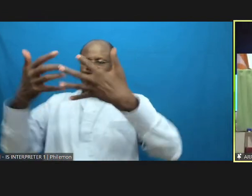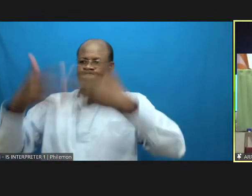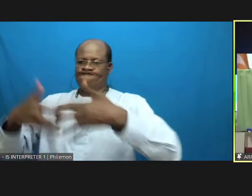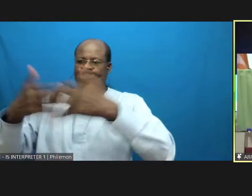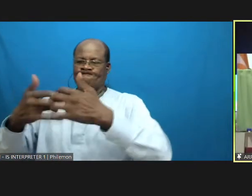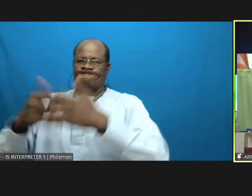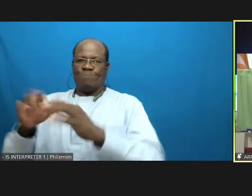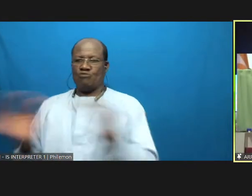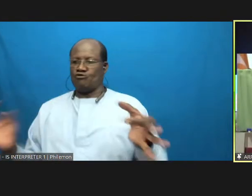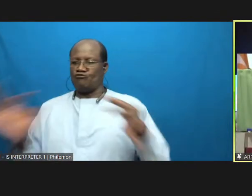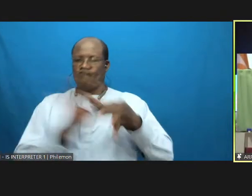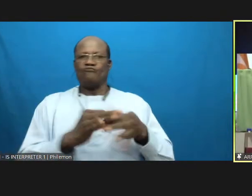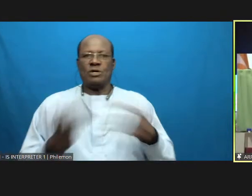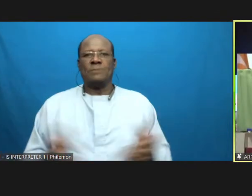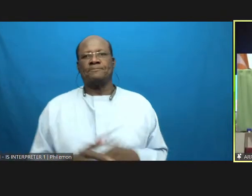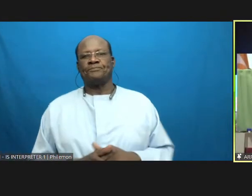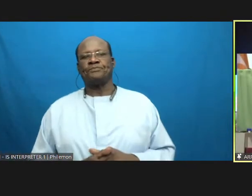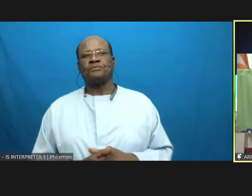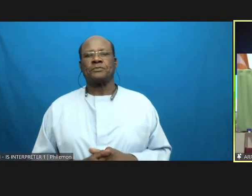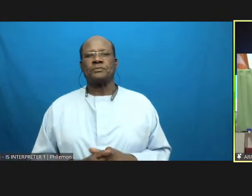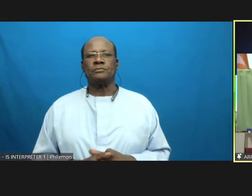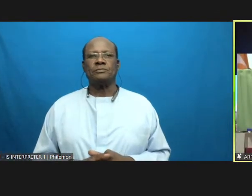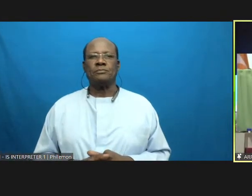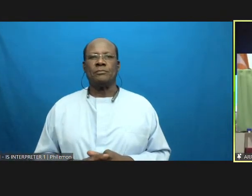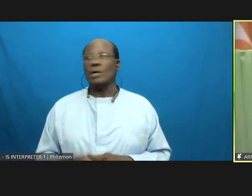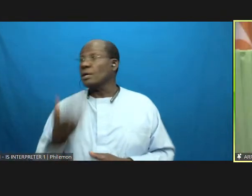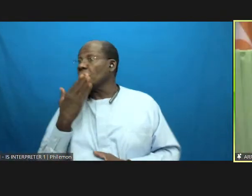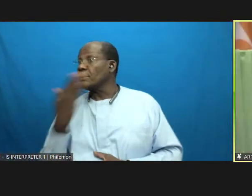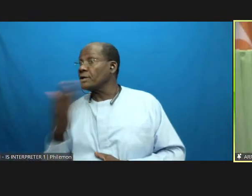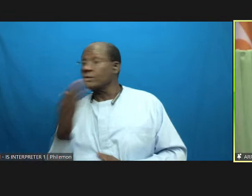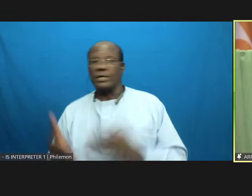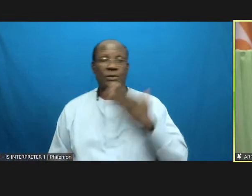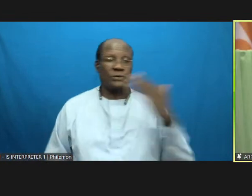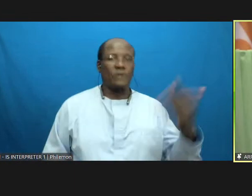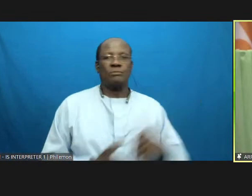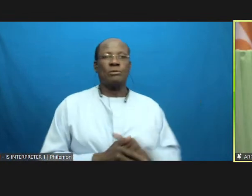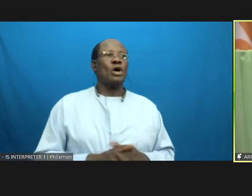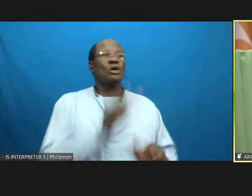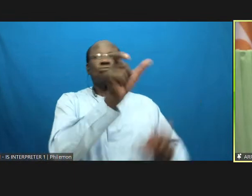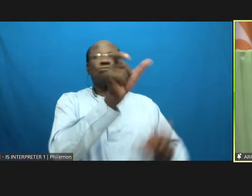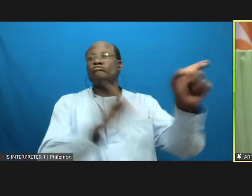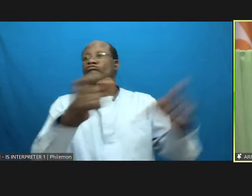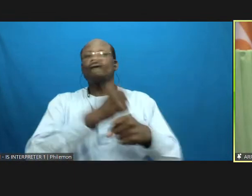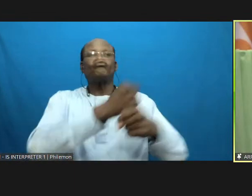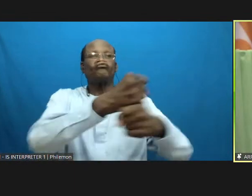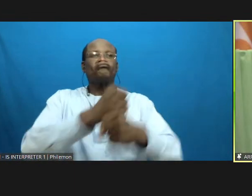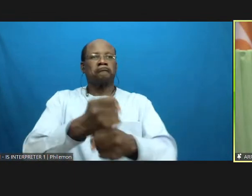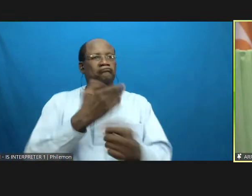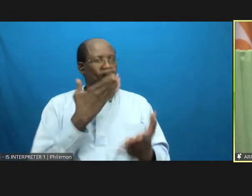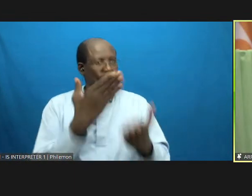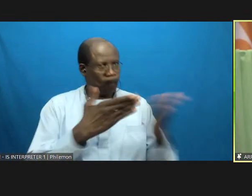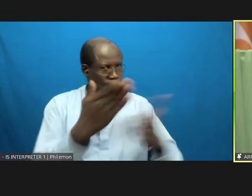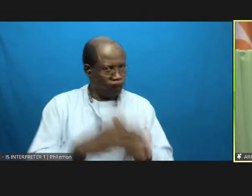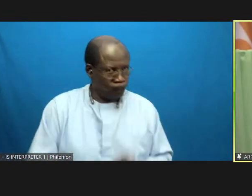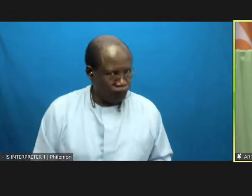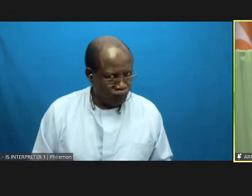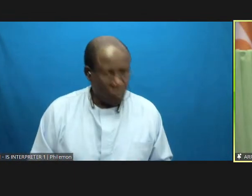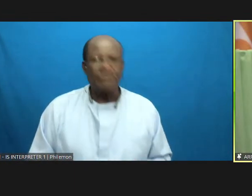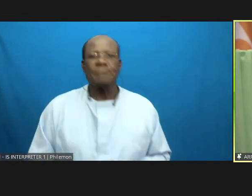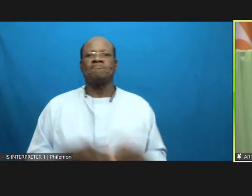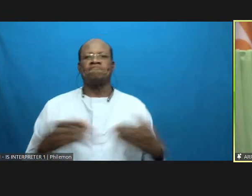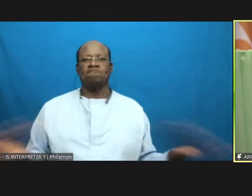very much, Jean-Paul. Good afternoon, dear participants. So I'm pleased to share with you the main highlight